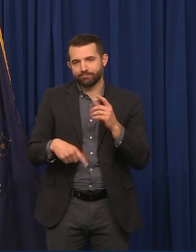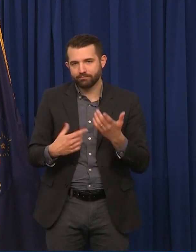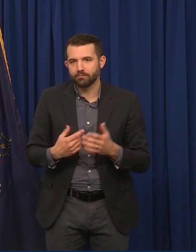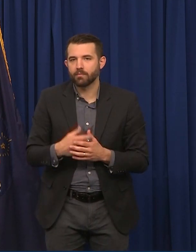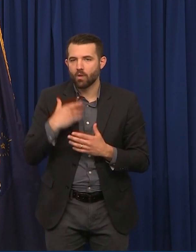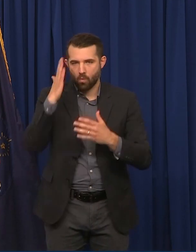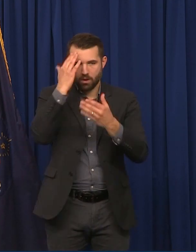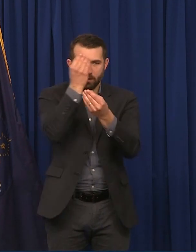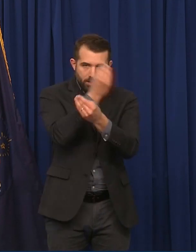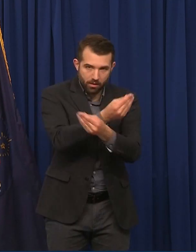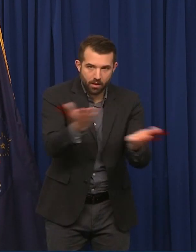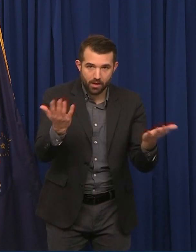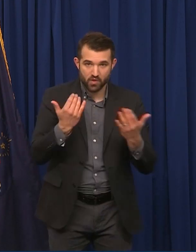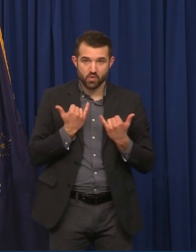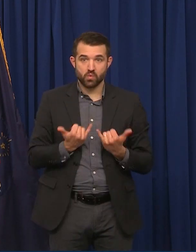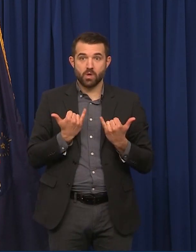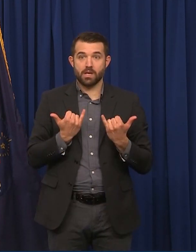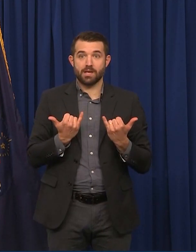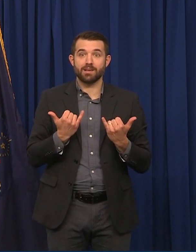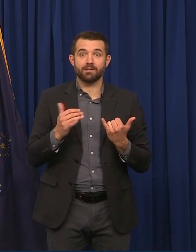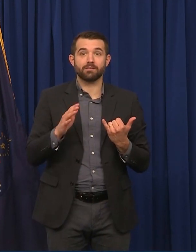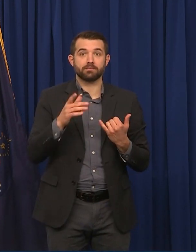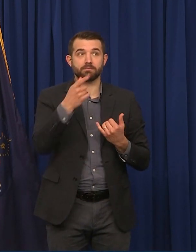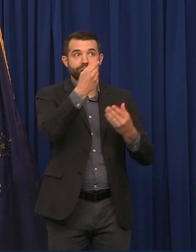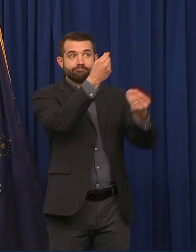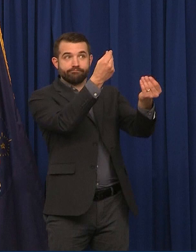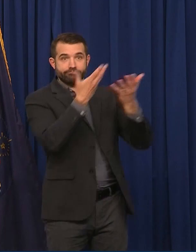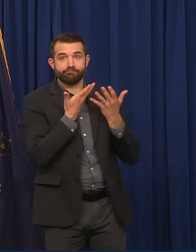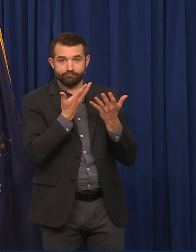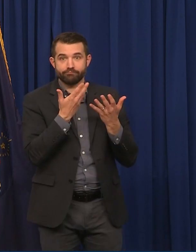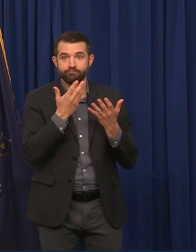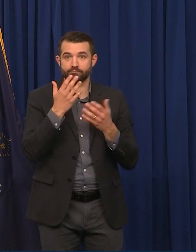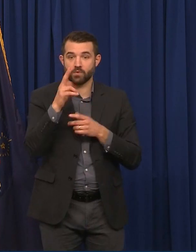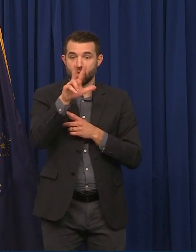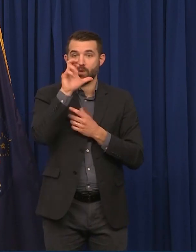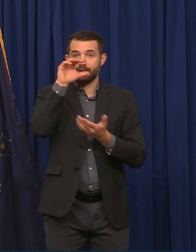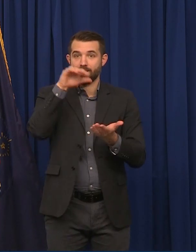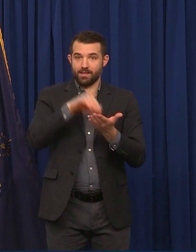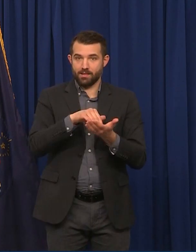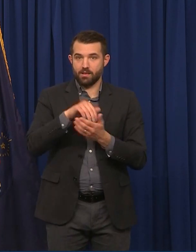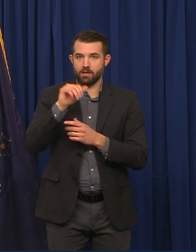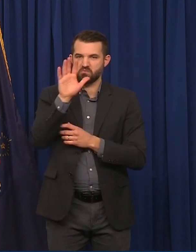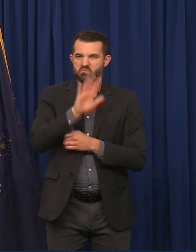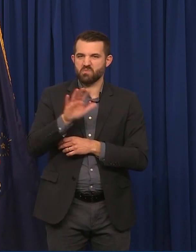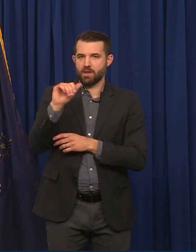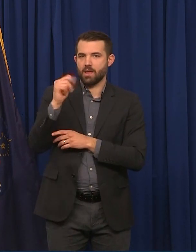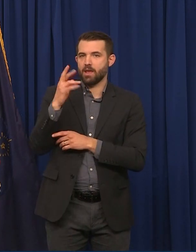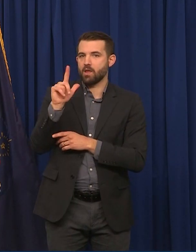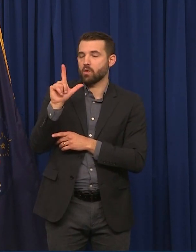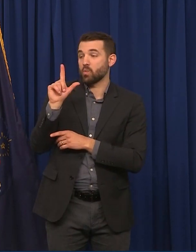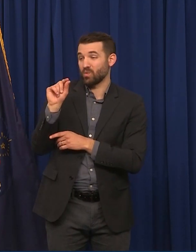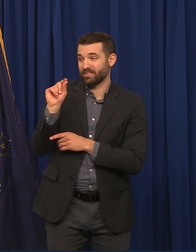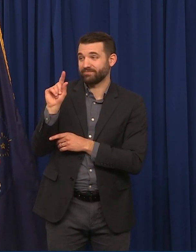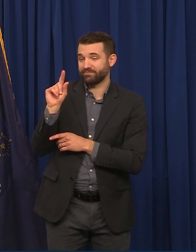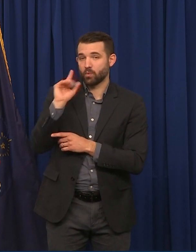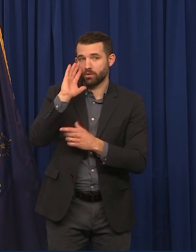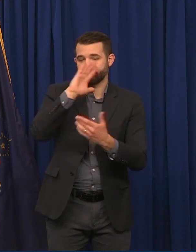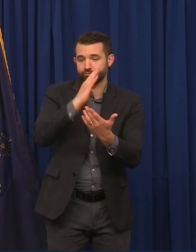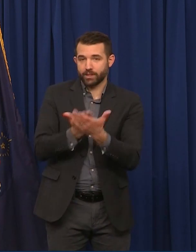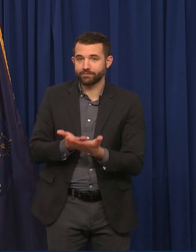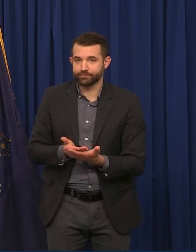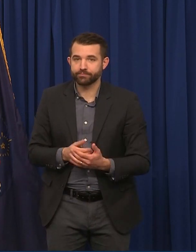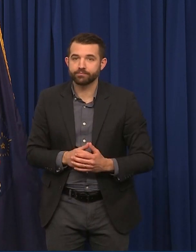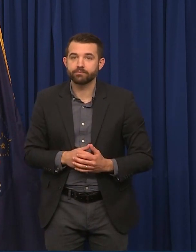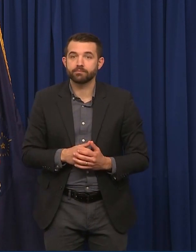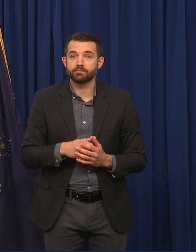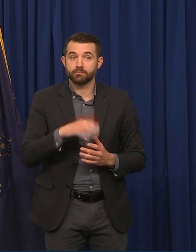that this supplier will be able to deliver these masks for us. And so, Don, with respect to the increase in cases,